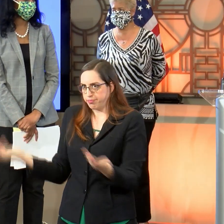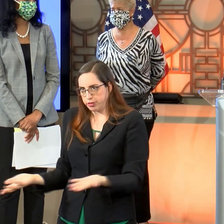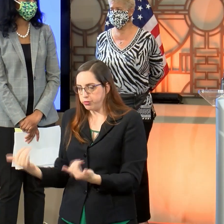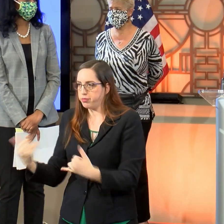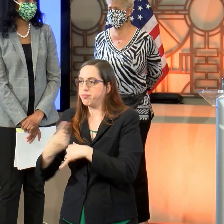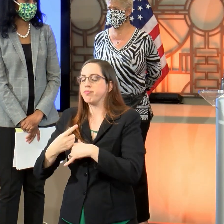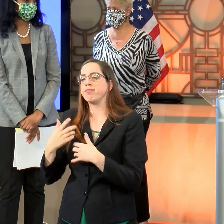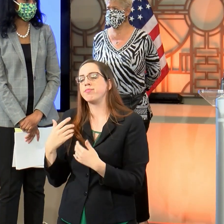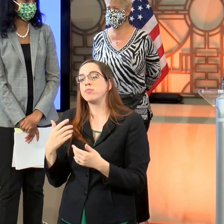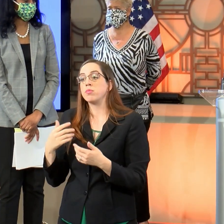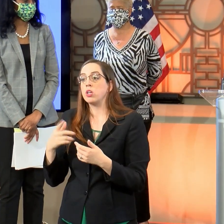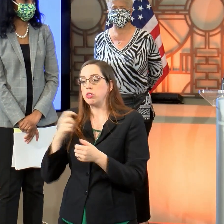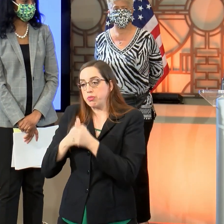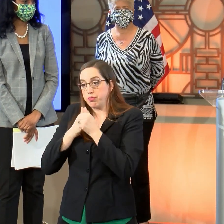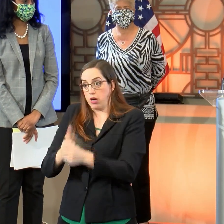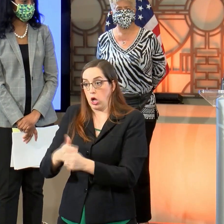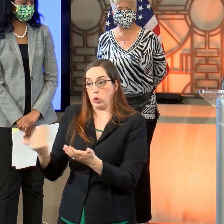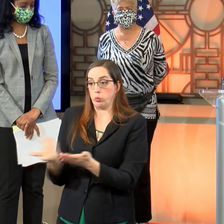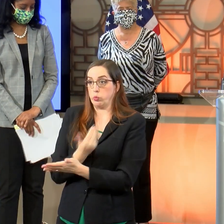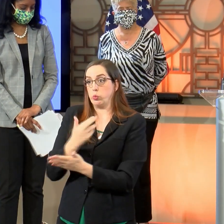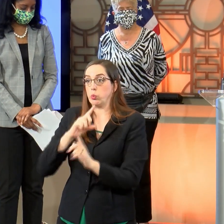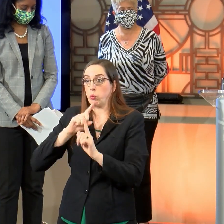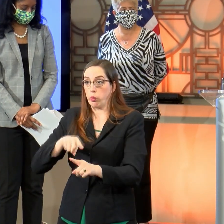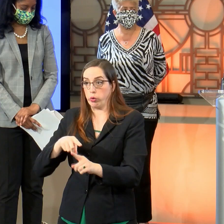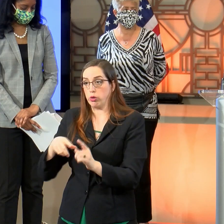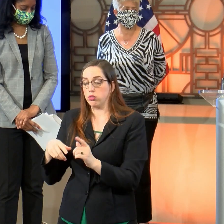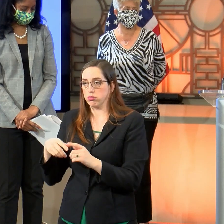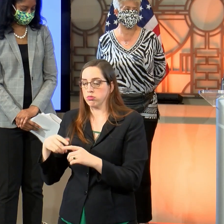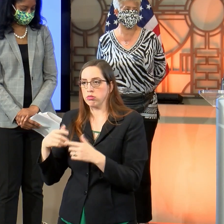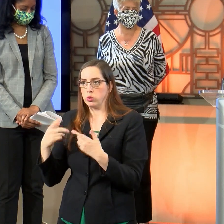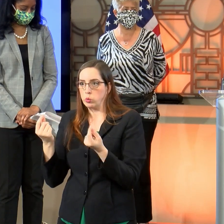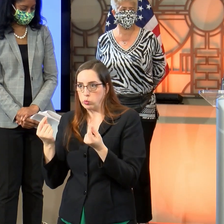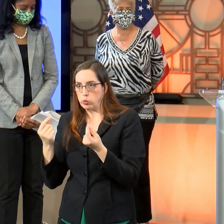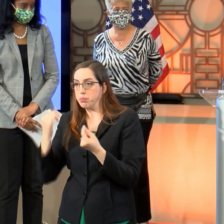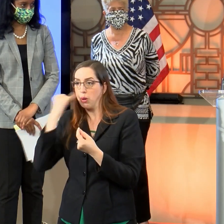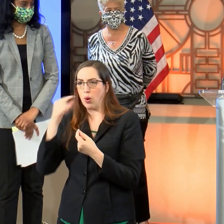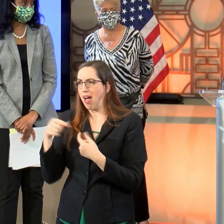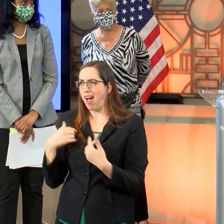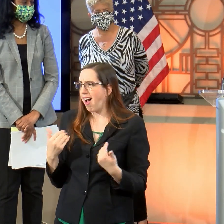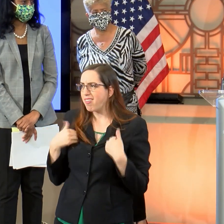here. And to comply with the new Harris County order, so you can find if you don't